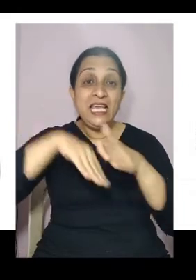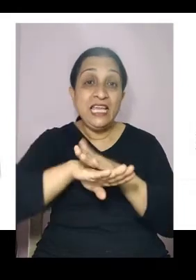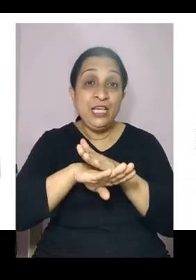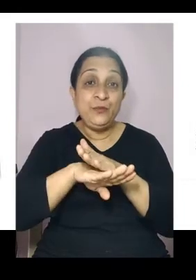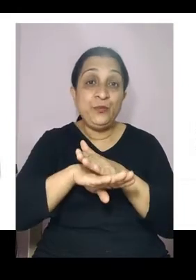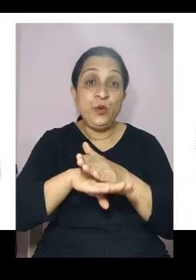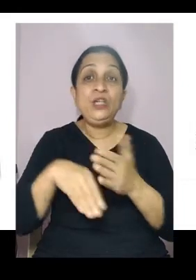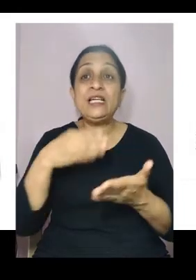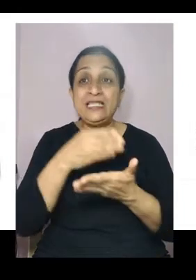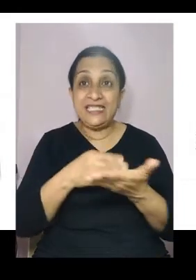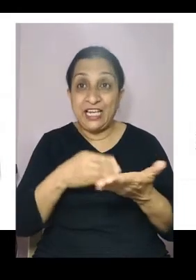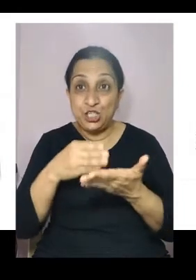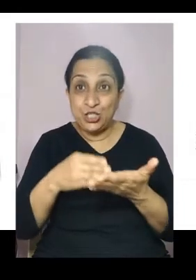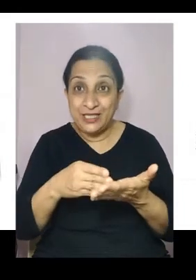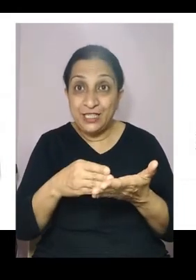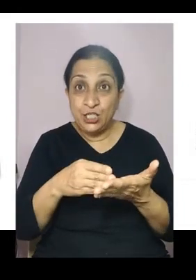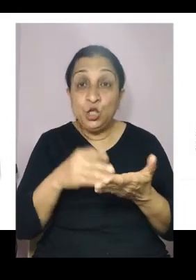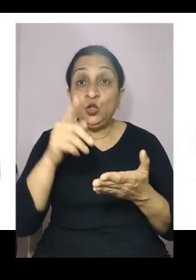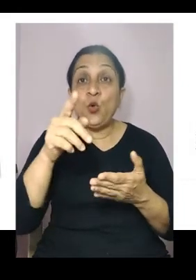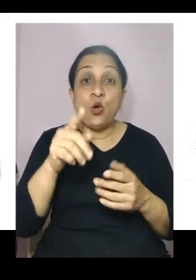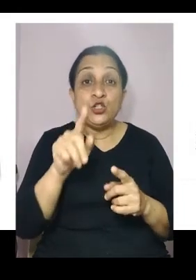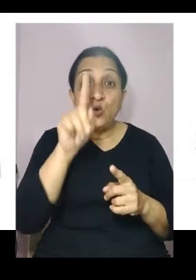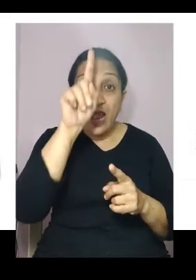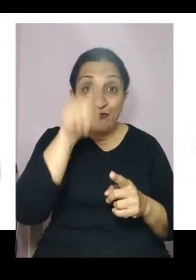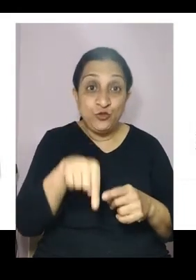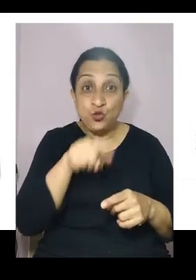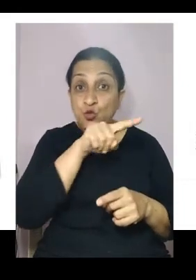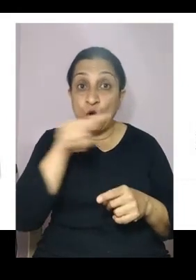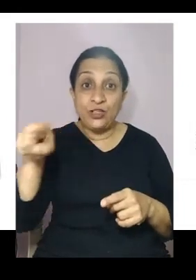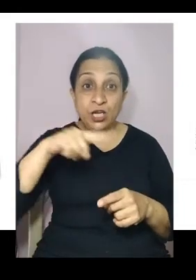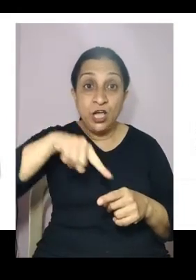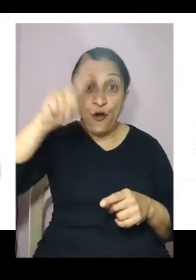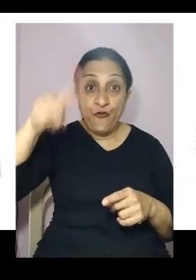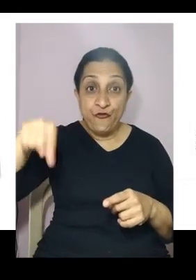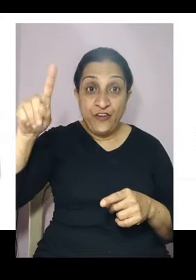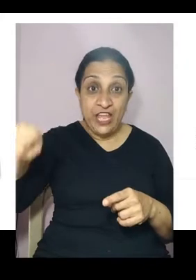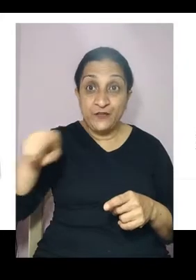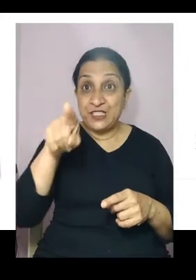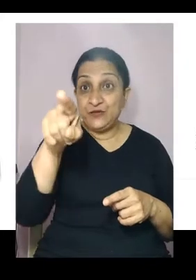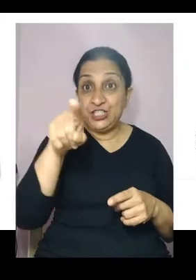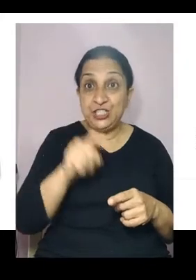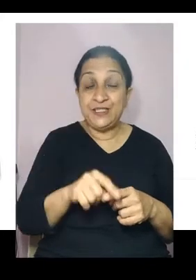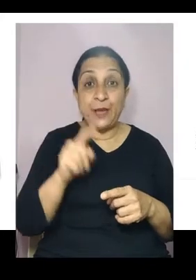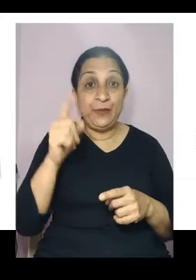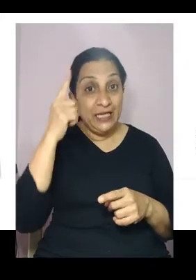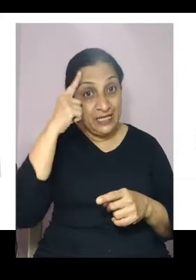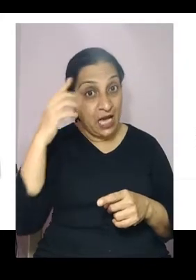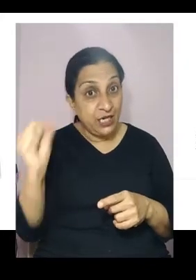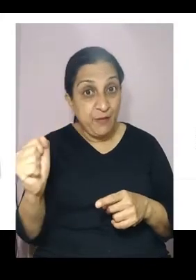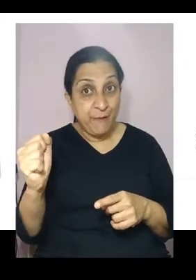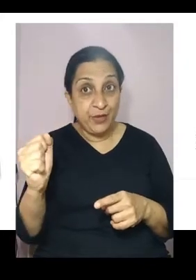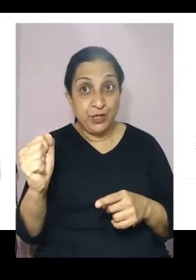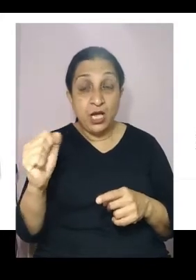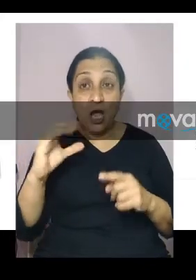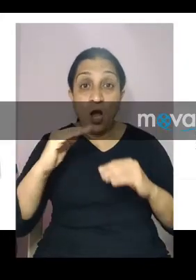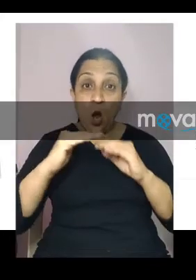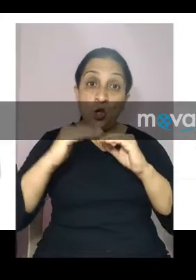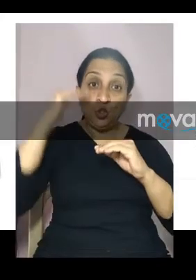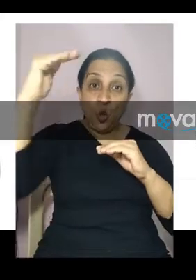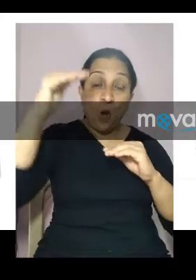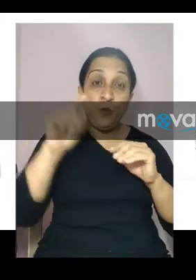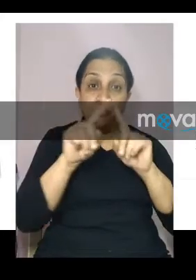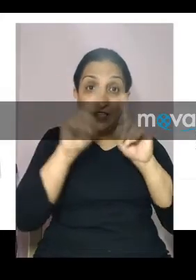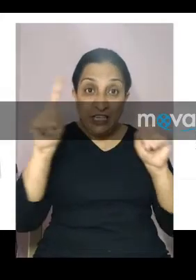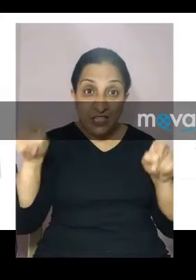AC input section. You also have to draw the waves which is there. Please remember,